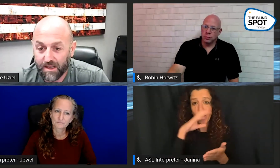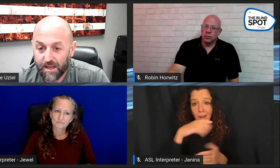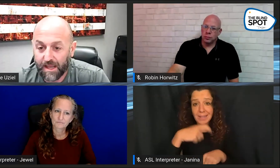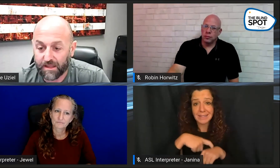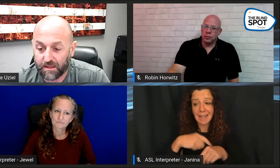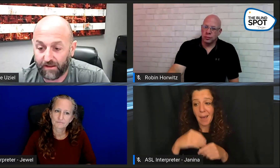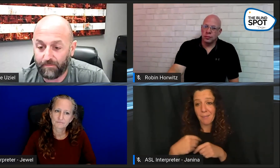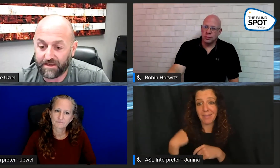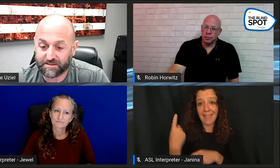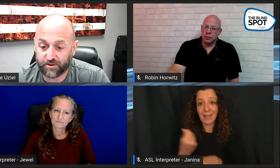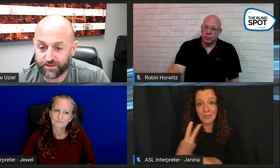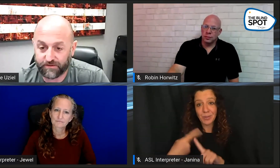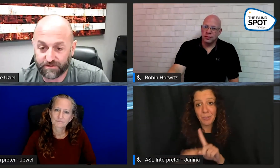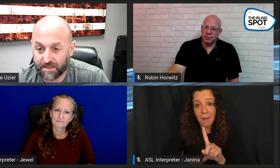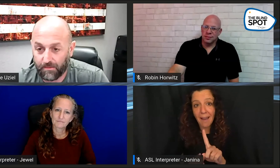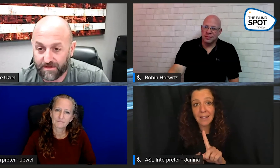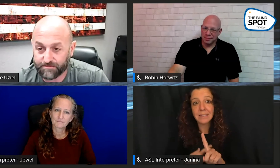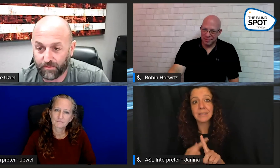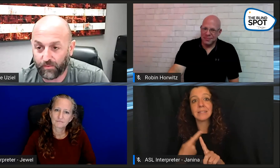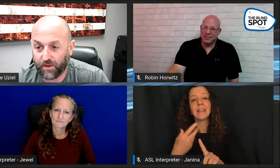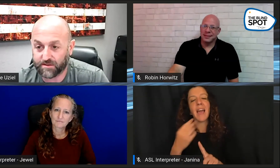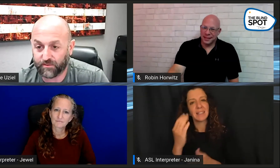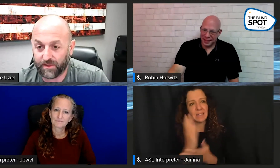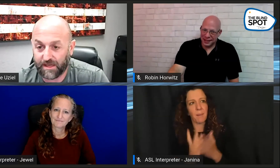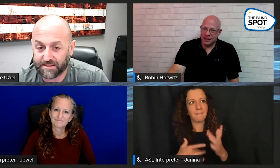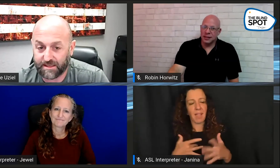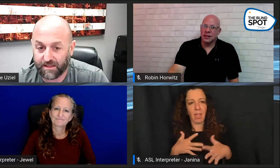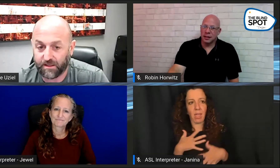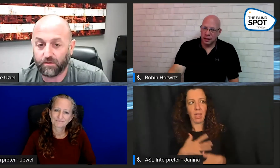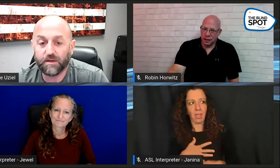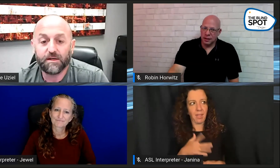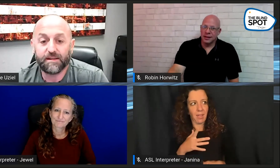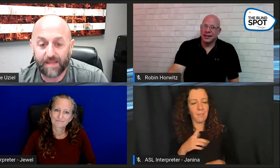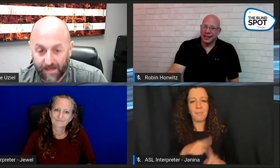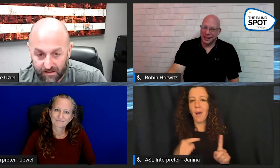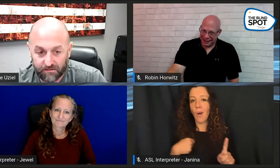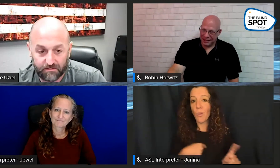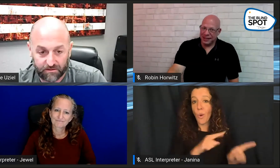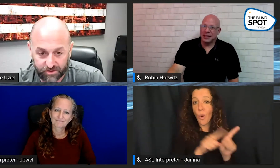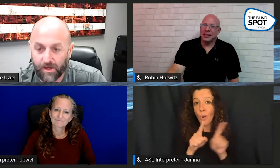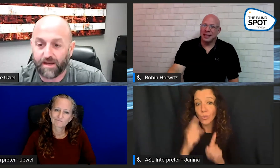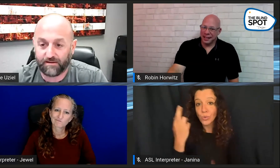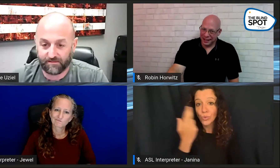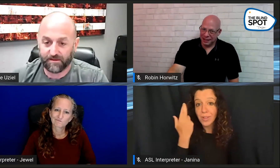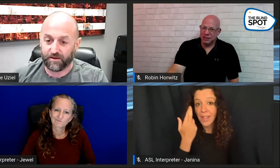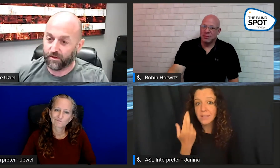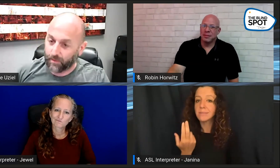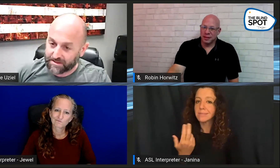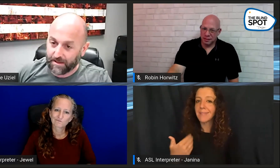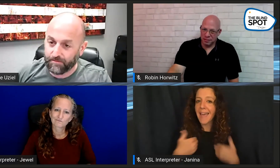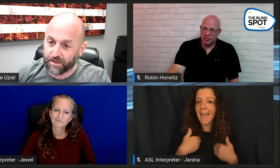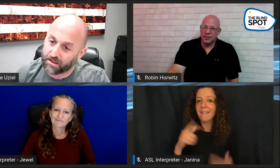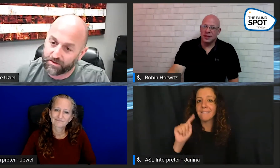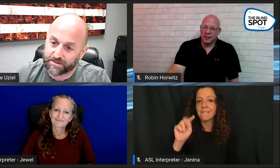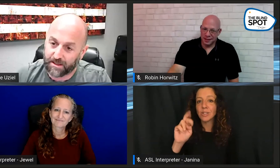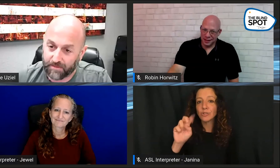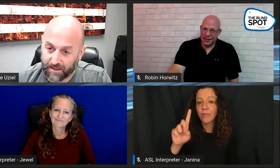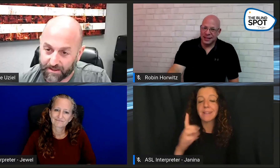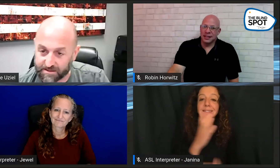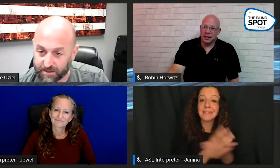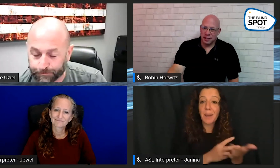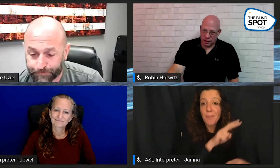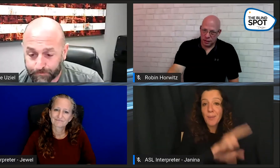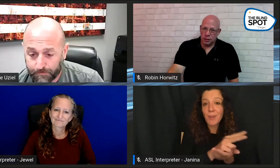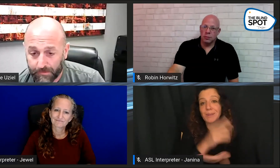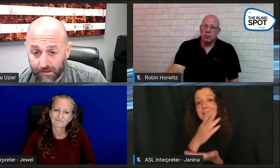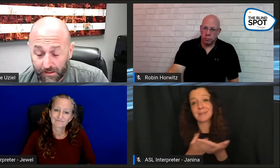months, and they've been discouraging for some of us, but we also realize that, you know, that there's a trend. You're going to win some, you're going to lose some.